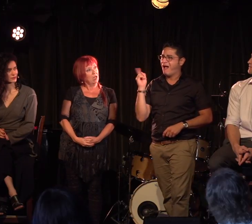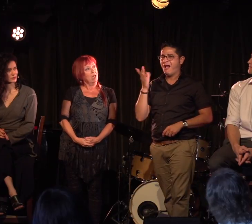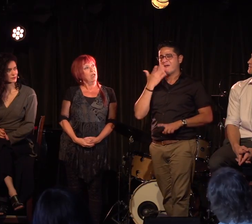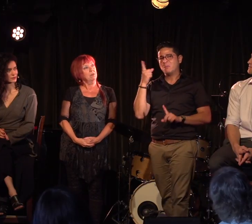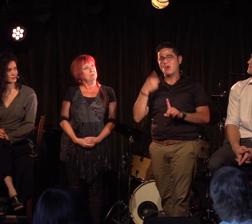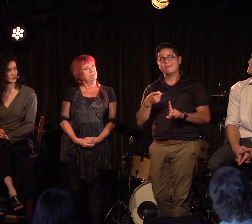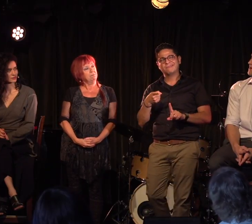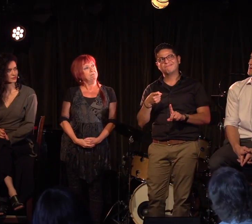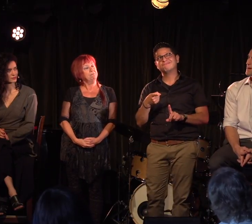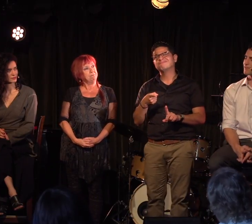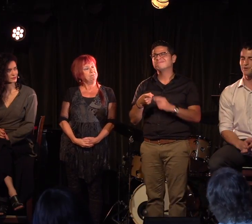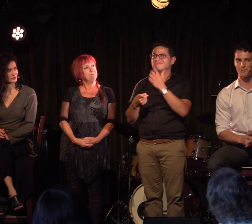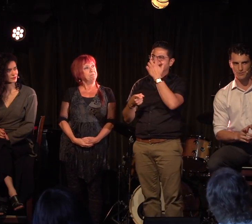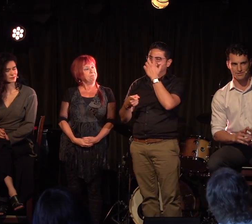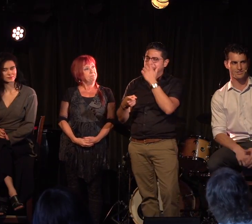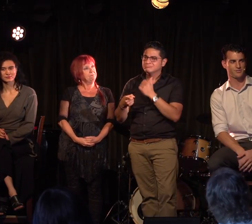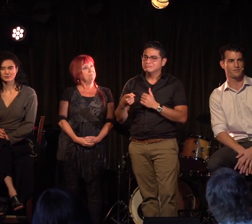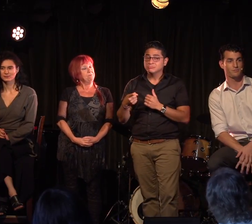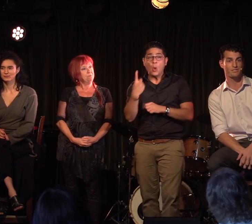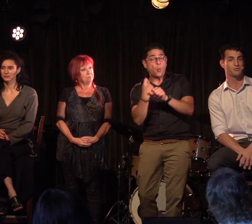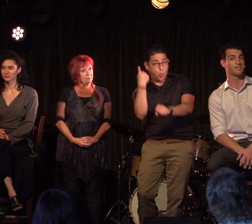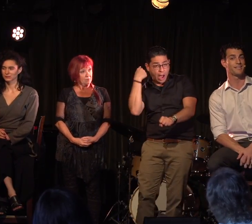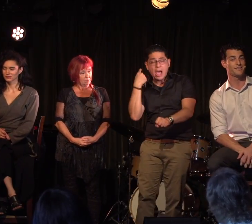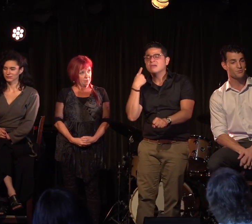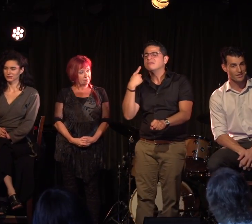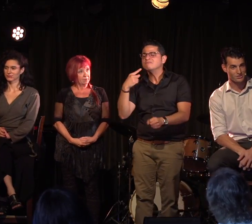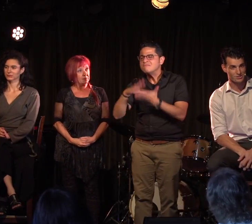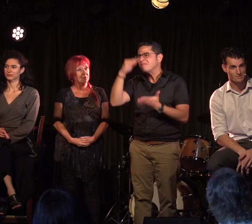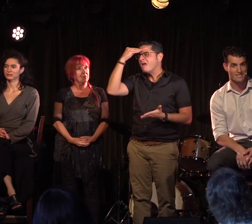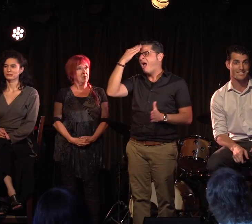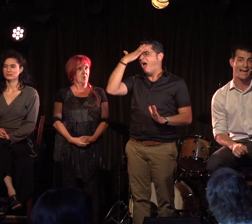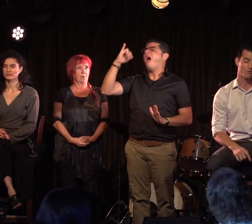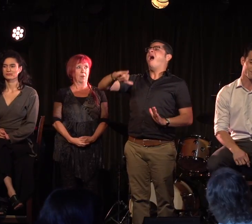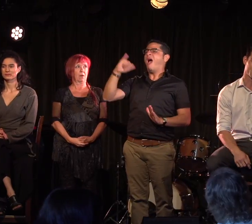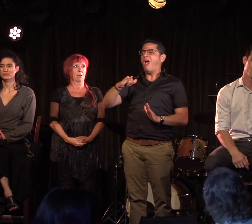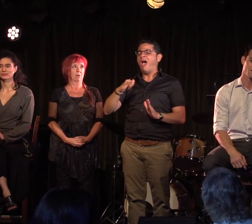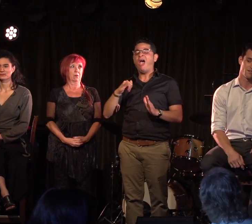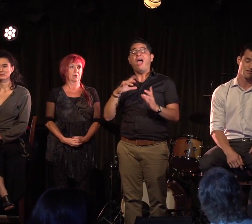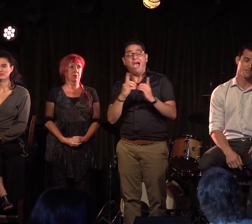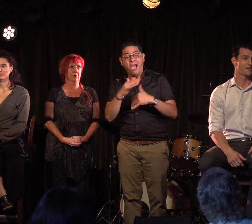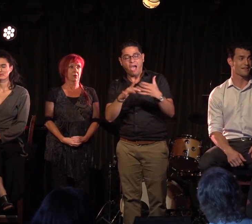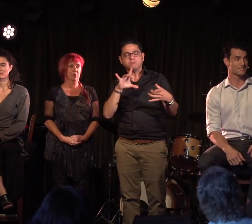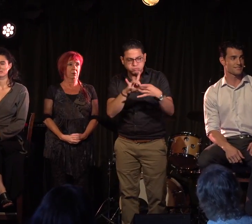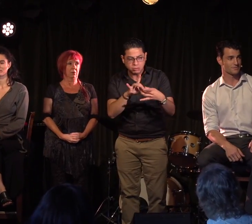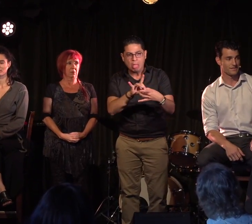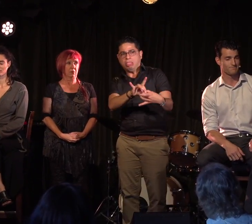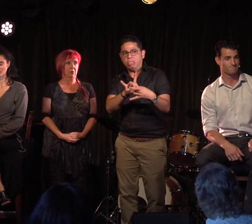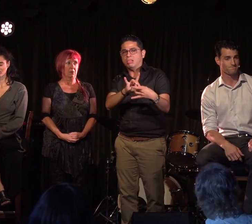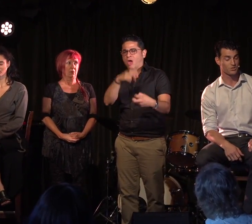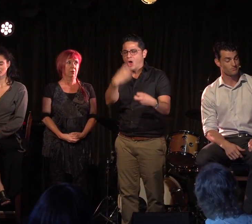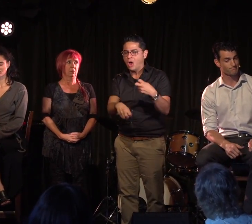before. Having learned the previous year that it was much easier to get into relationships than to get out of them, this made a lot of sense